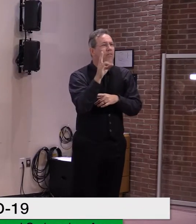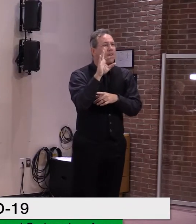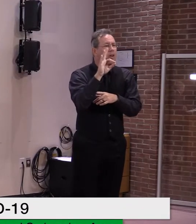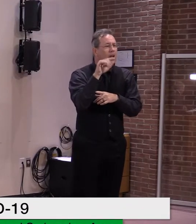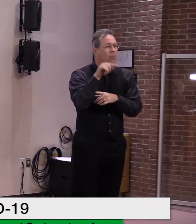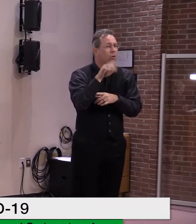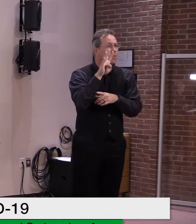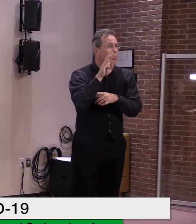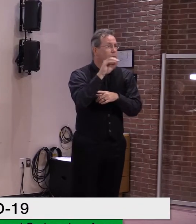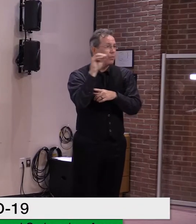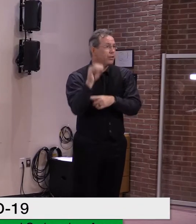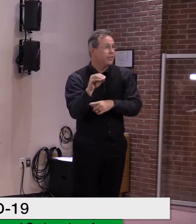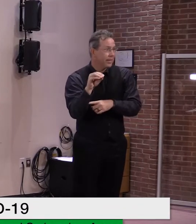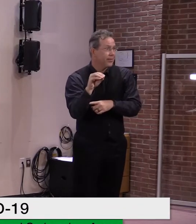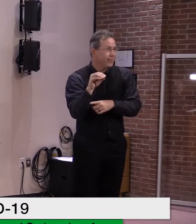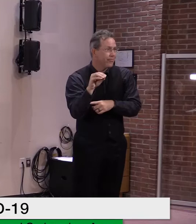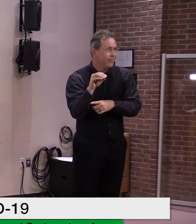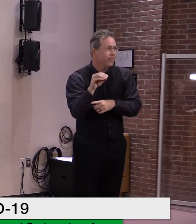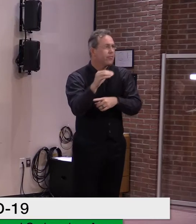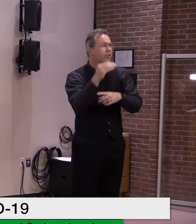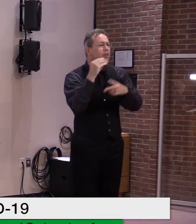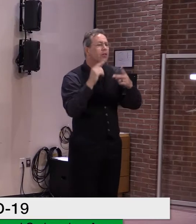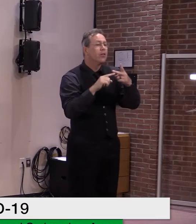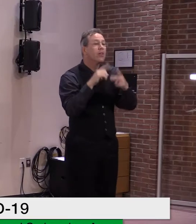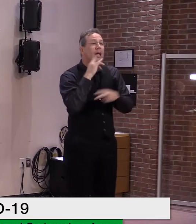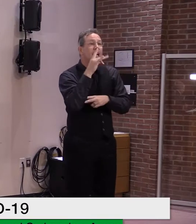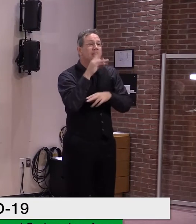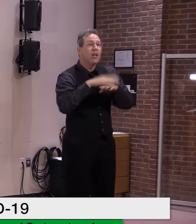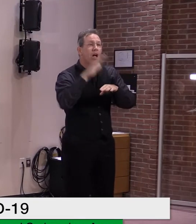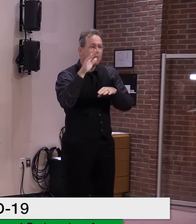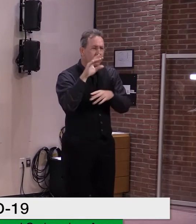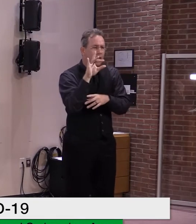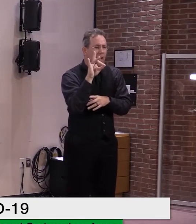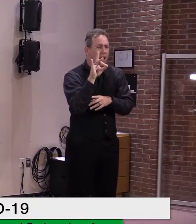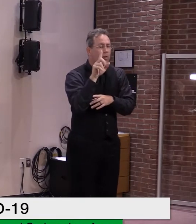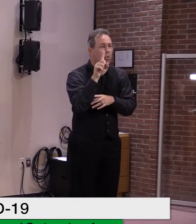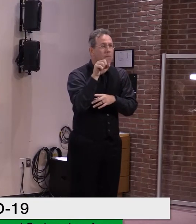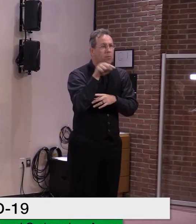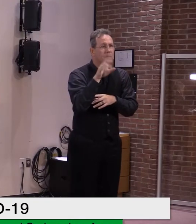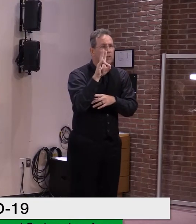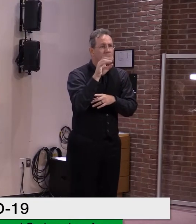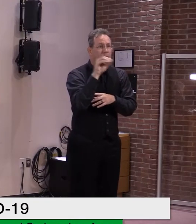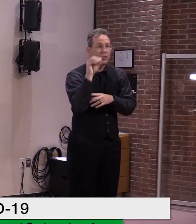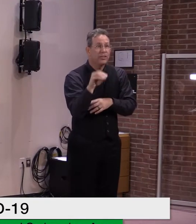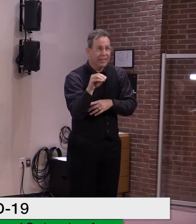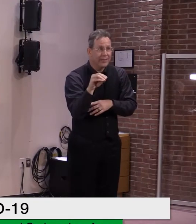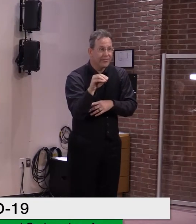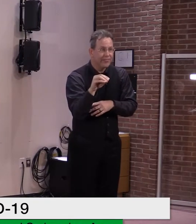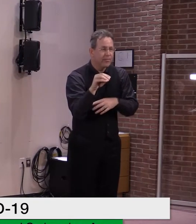79.4%. Vermonters 18 plus with at least one dose using CDC data.